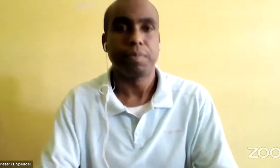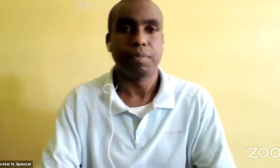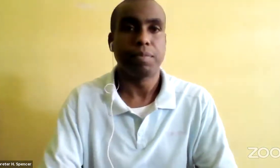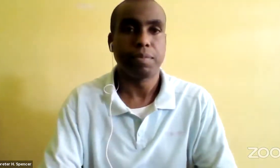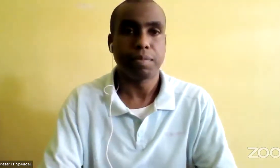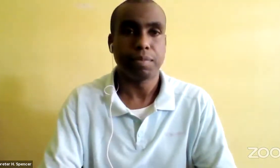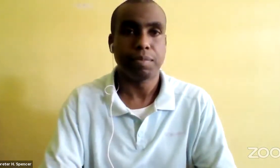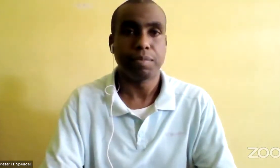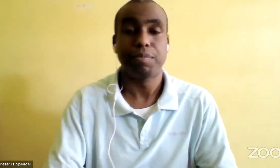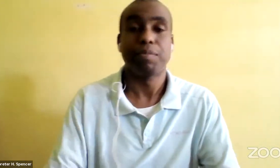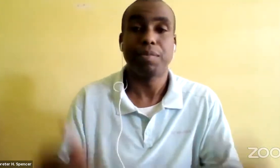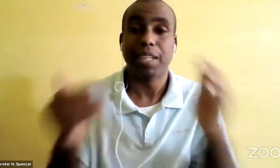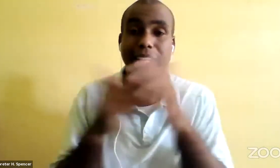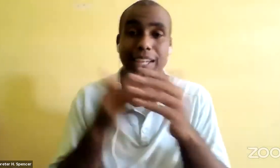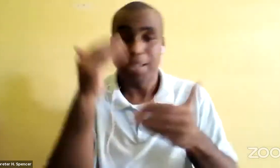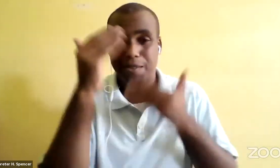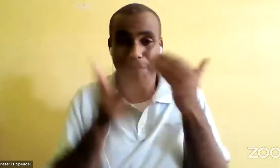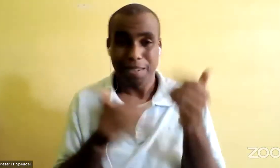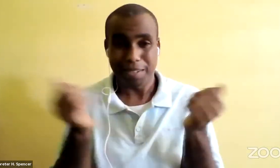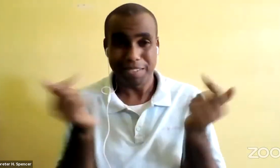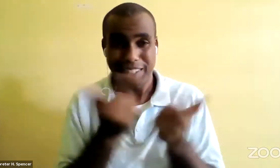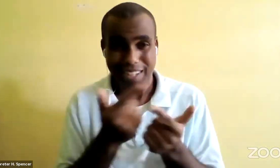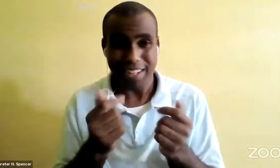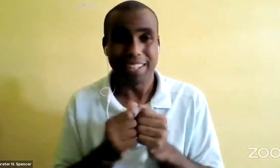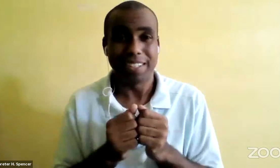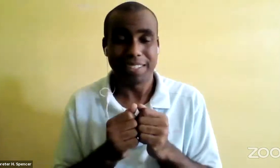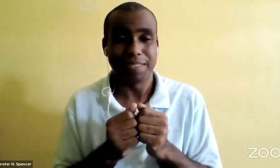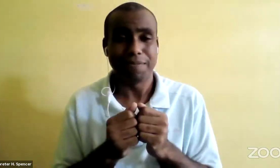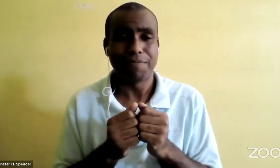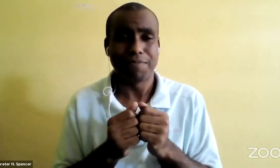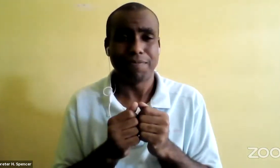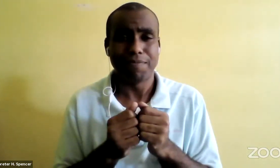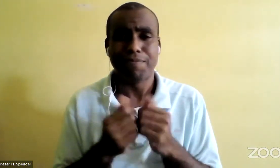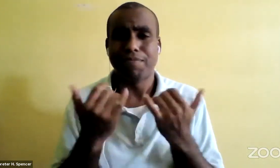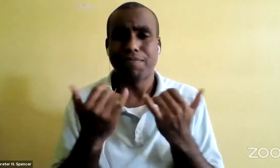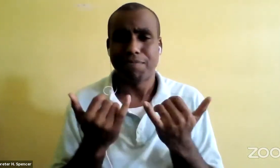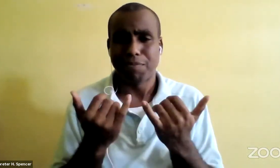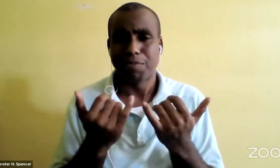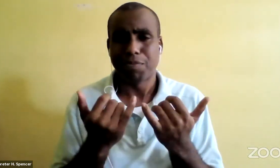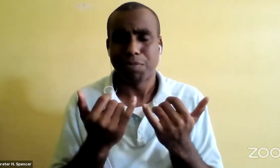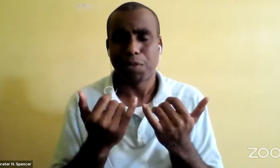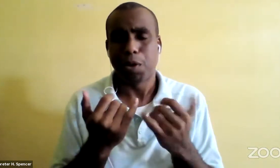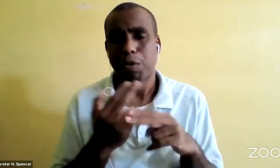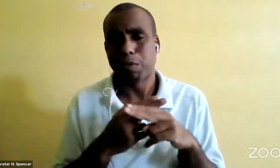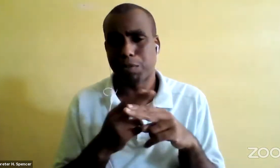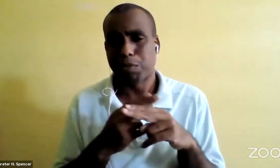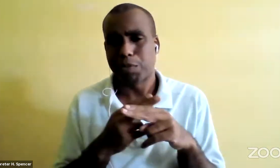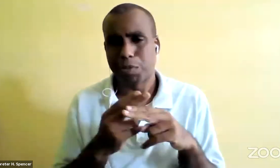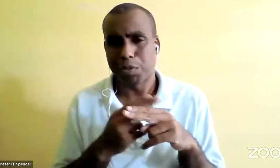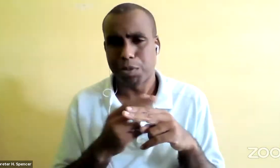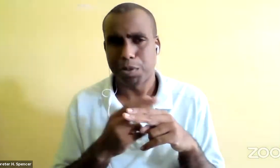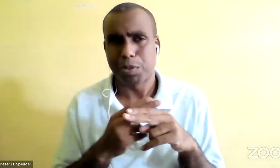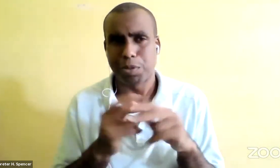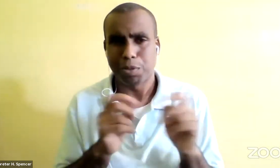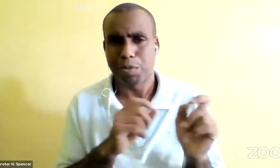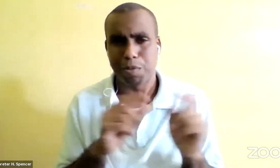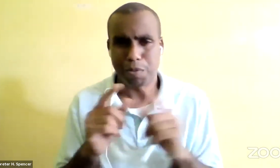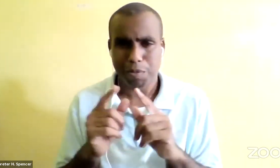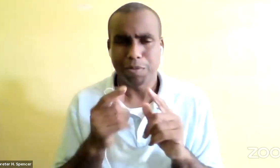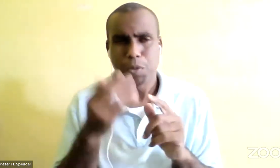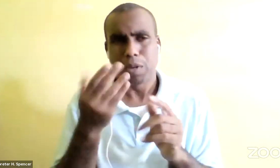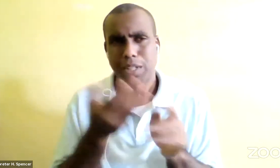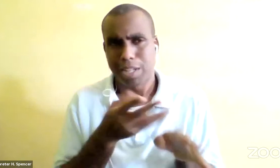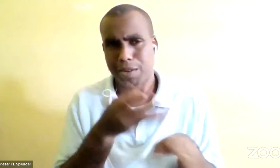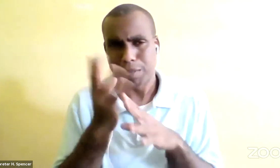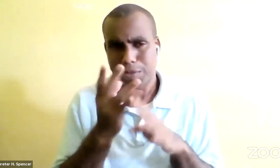All right, welcome everybody. I'm just waiting to deliver. We should be streaming live on YouTube